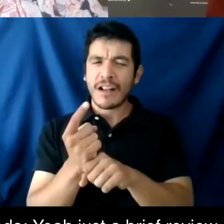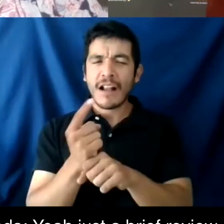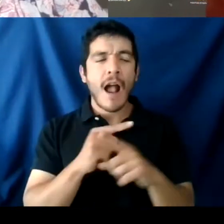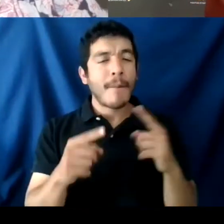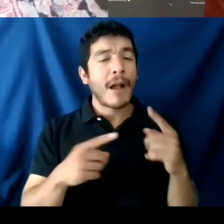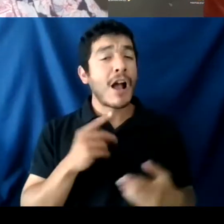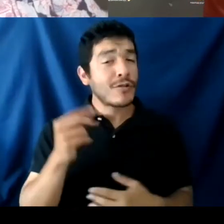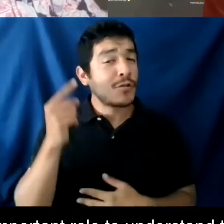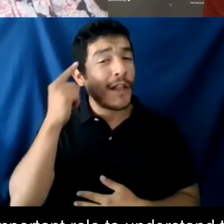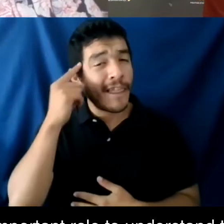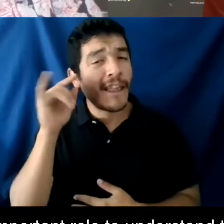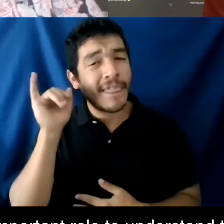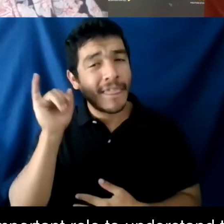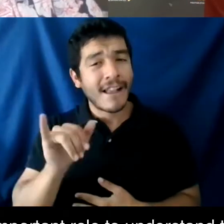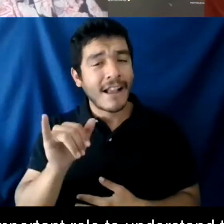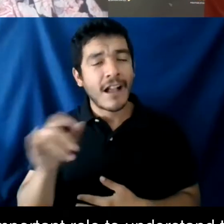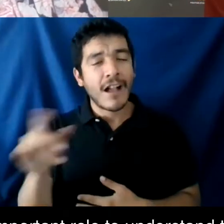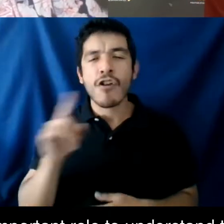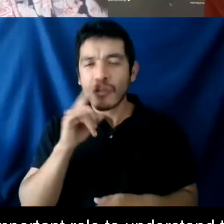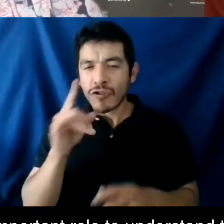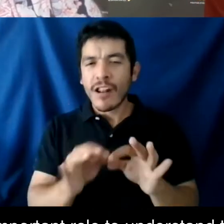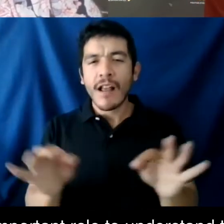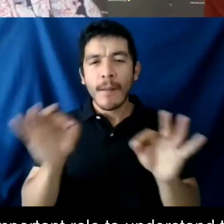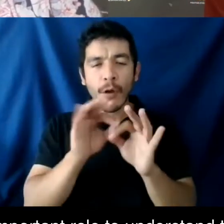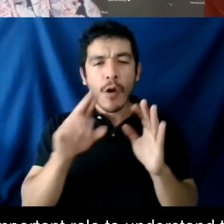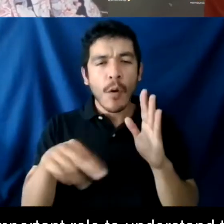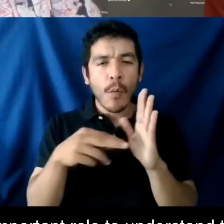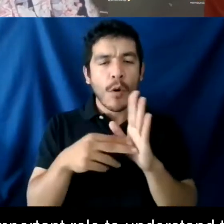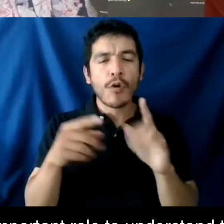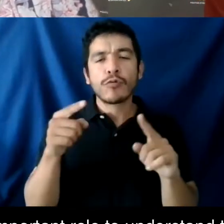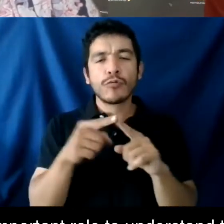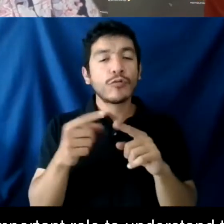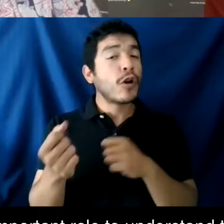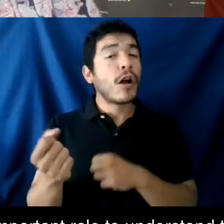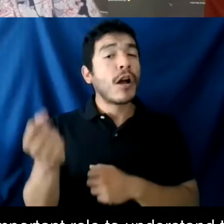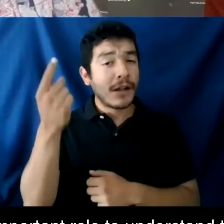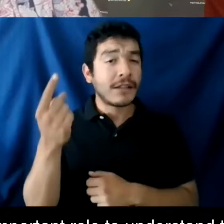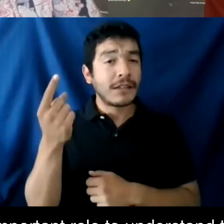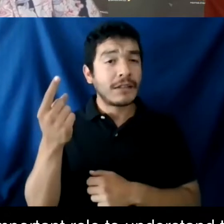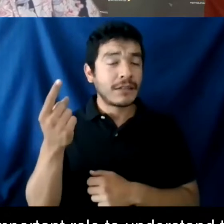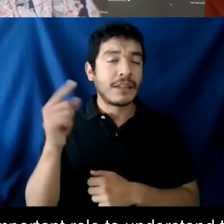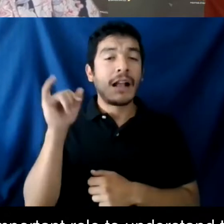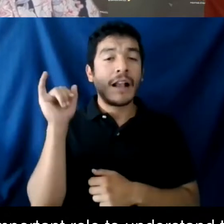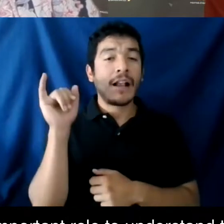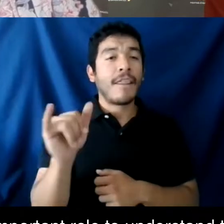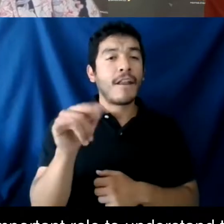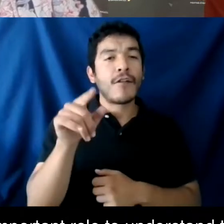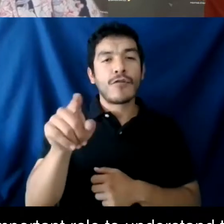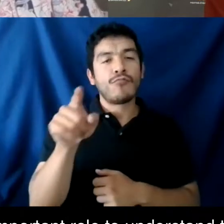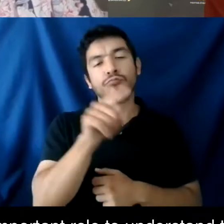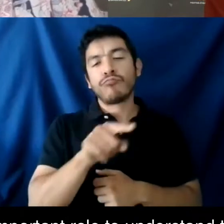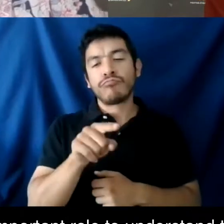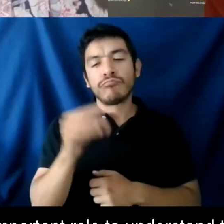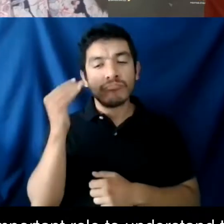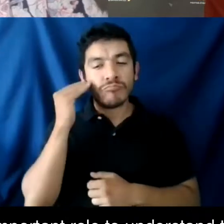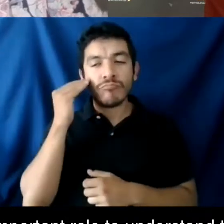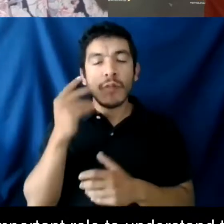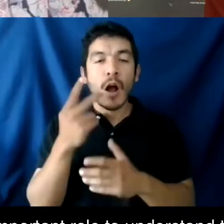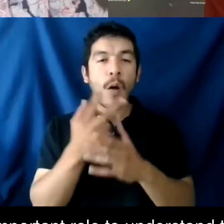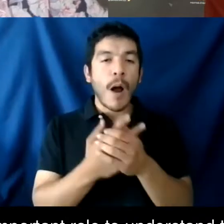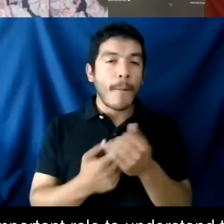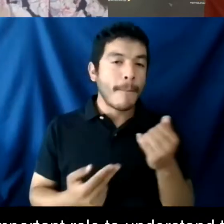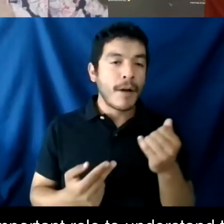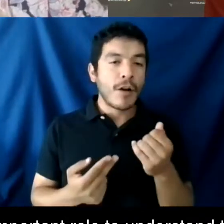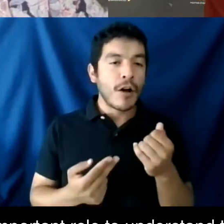that there's a really important role to understand that you know both